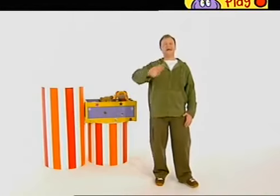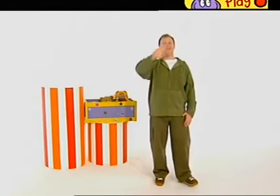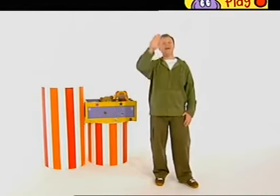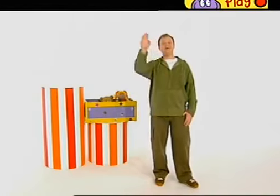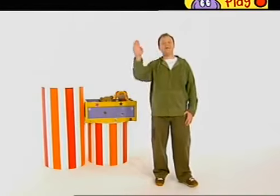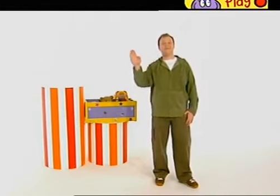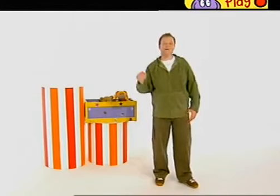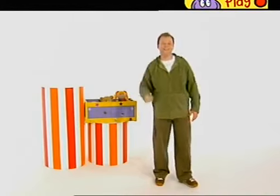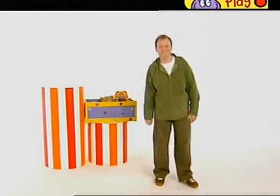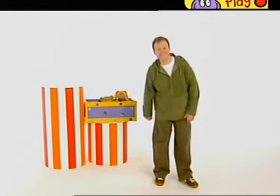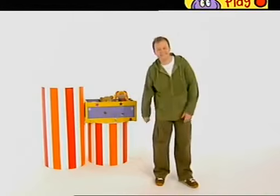hello.